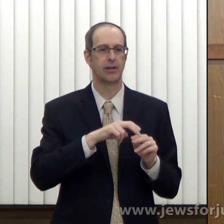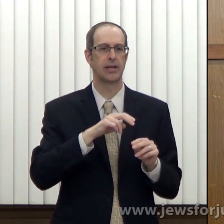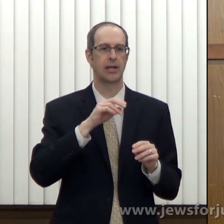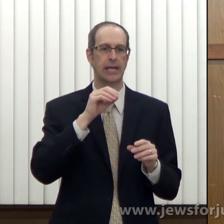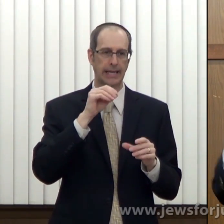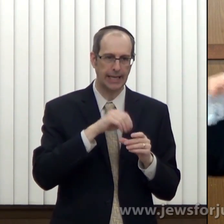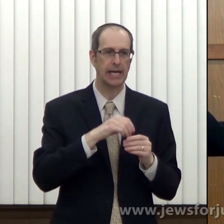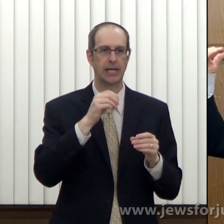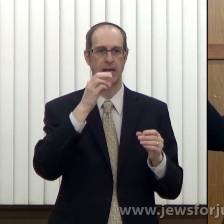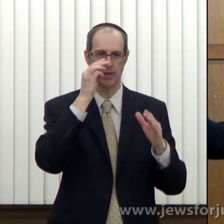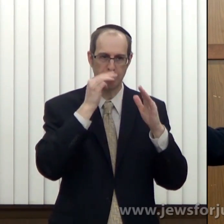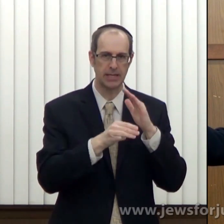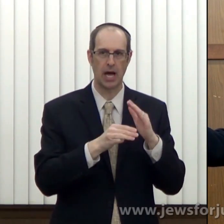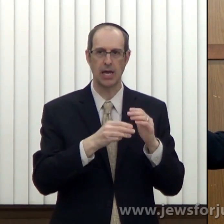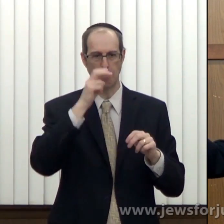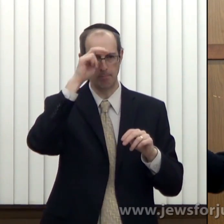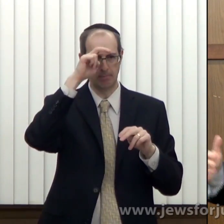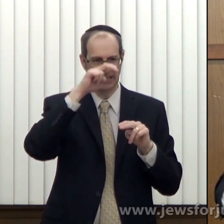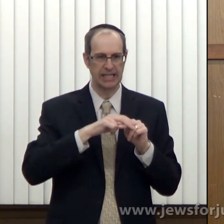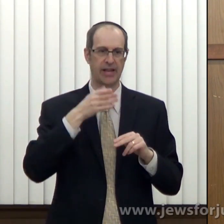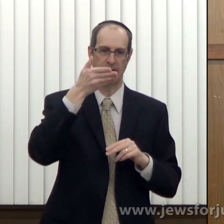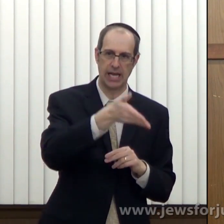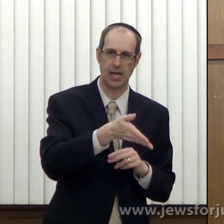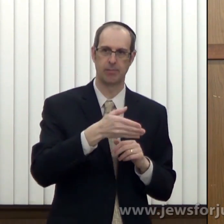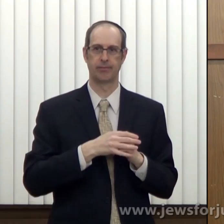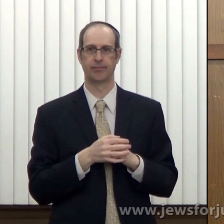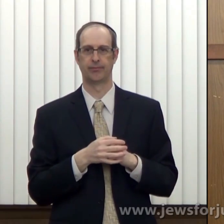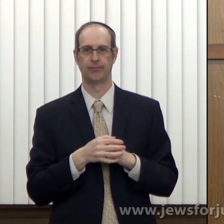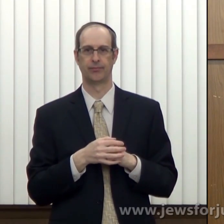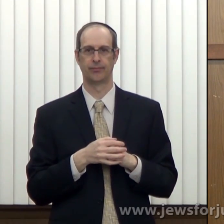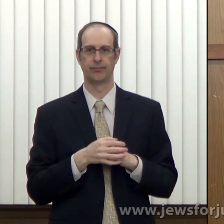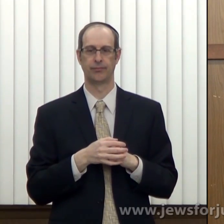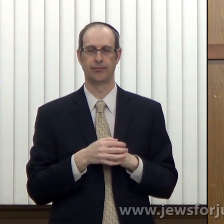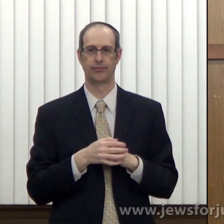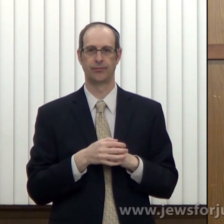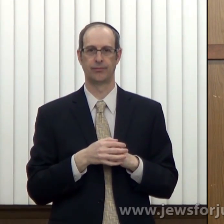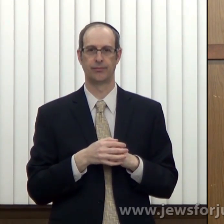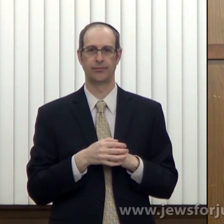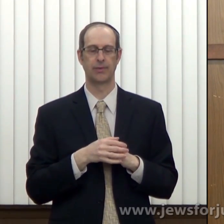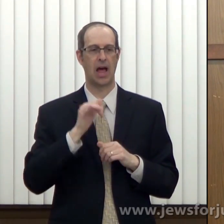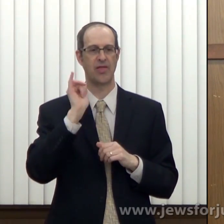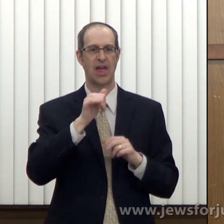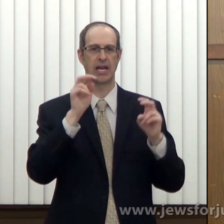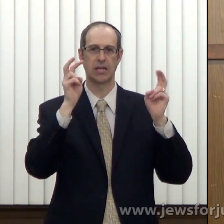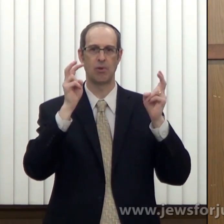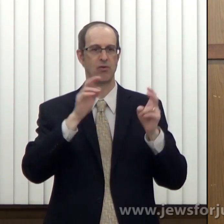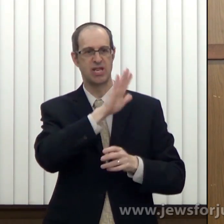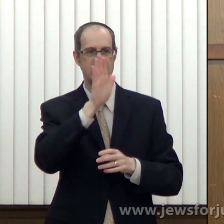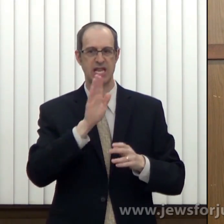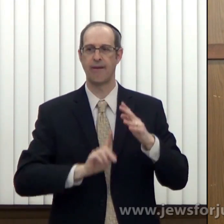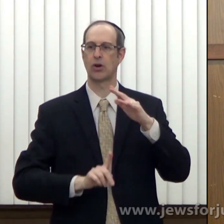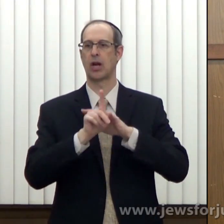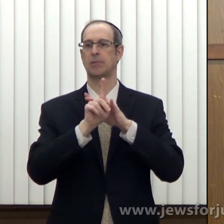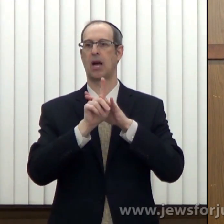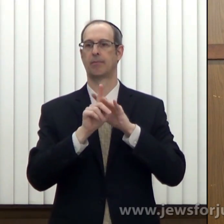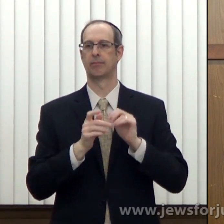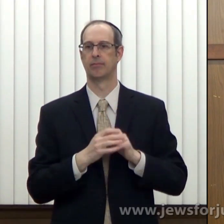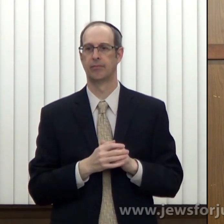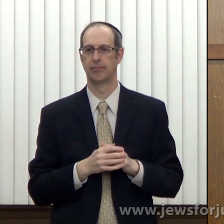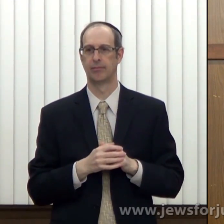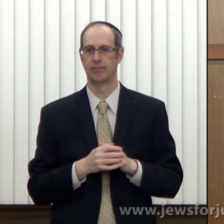Messiah, to believe in the Messiah, that expression never comes up.